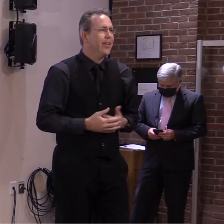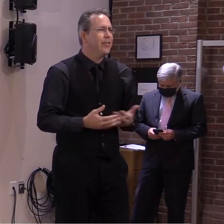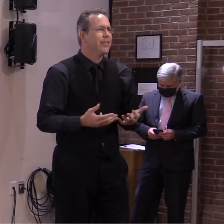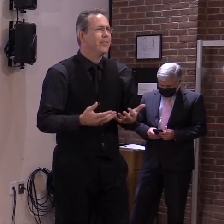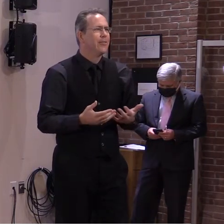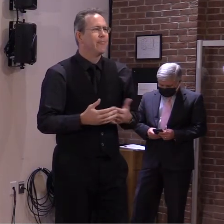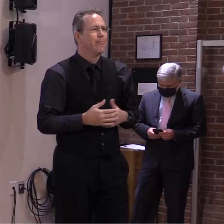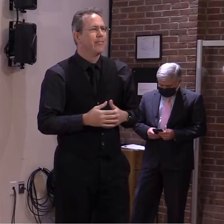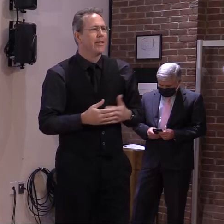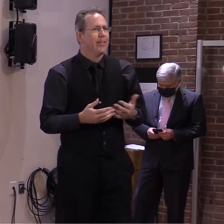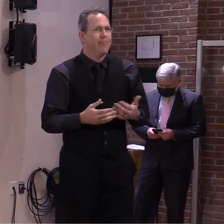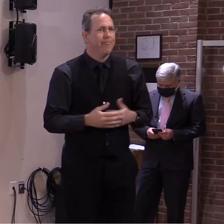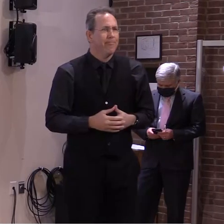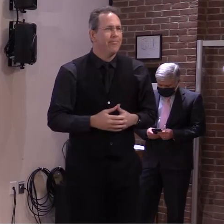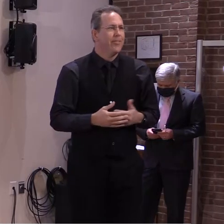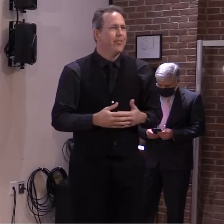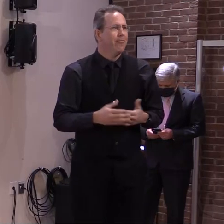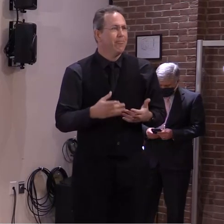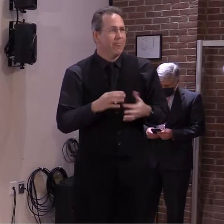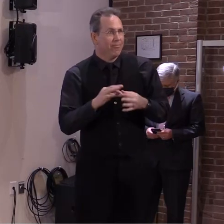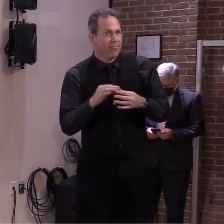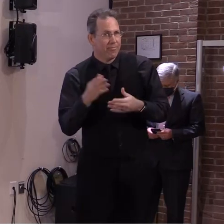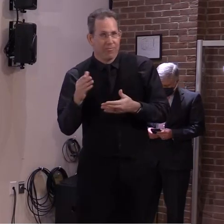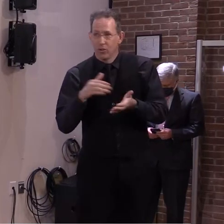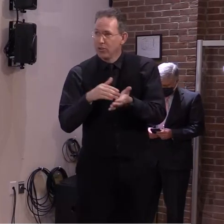I'll let Dr. Levine answer something.